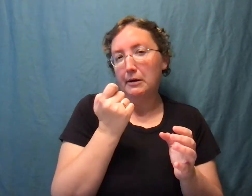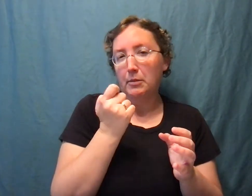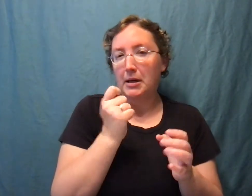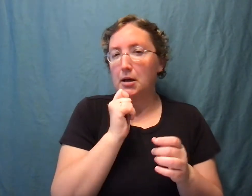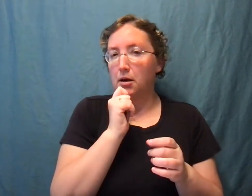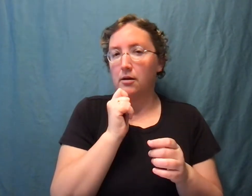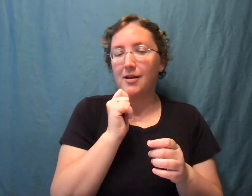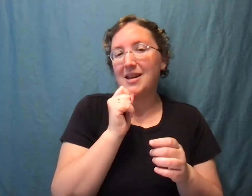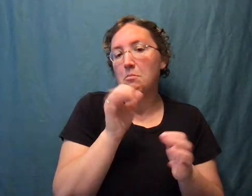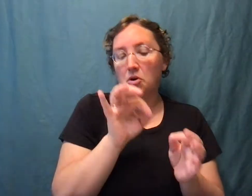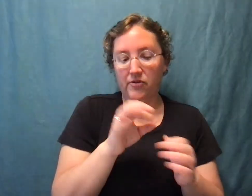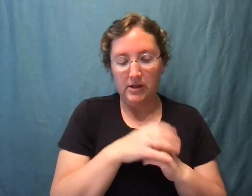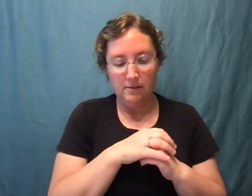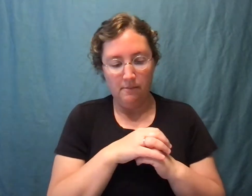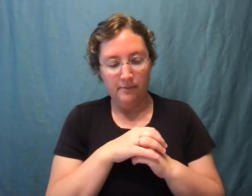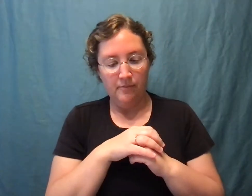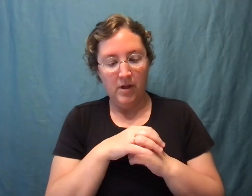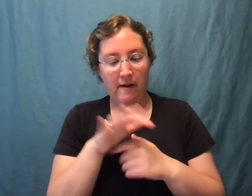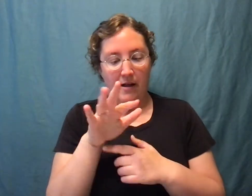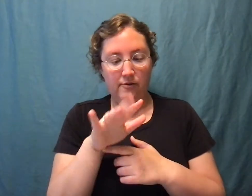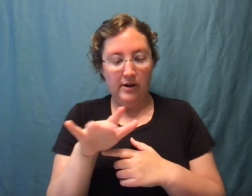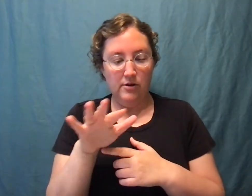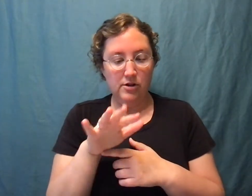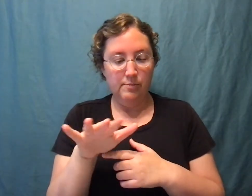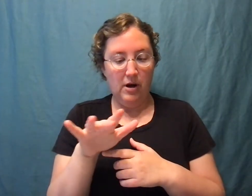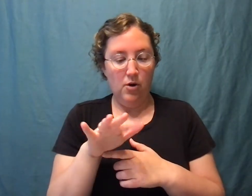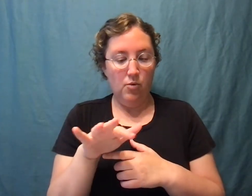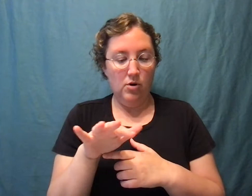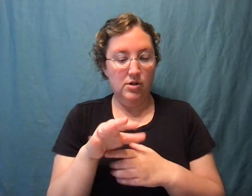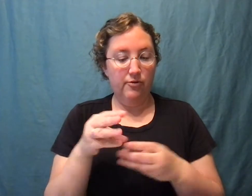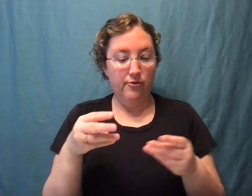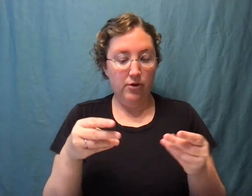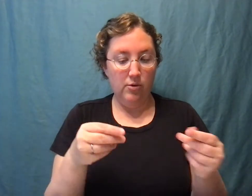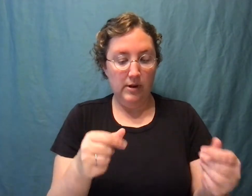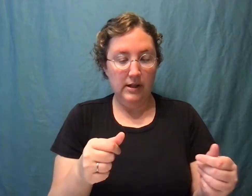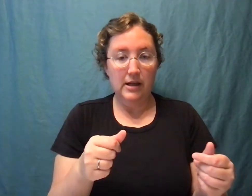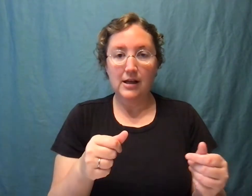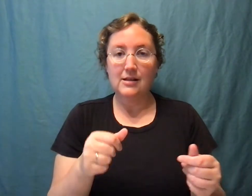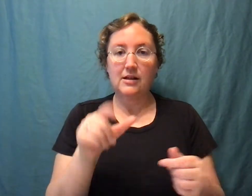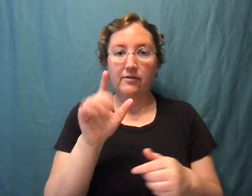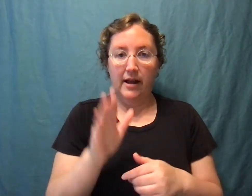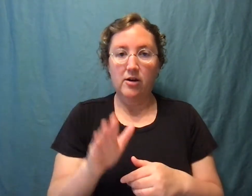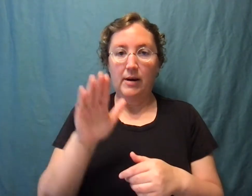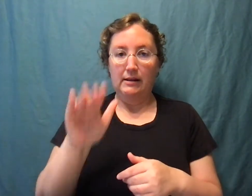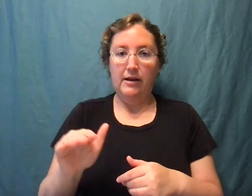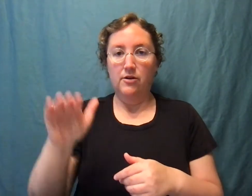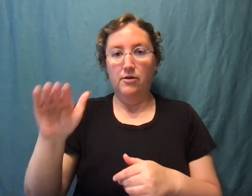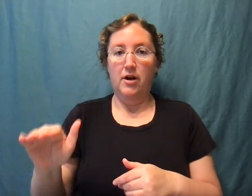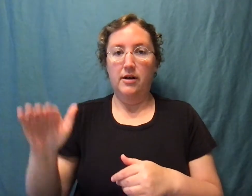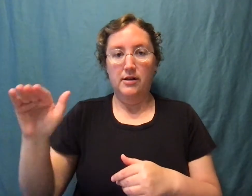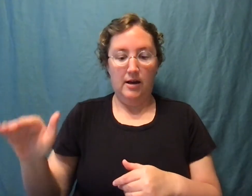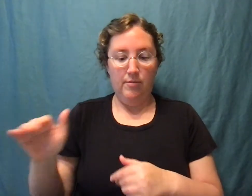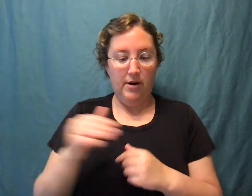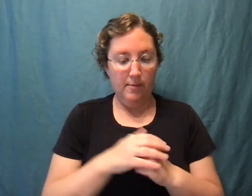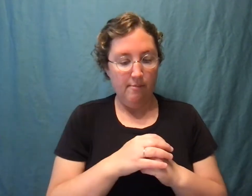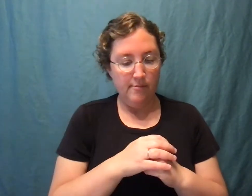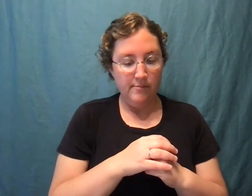bit imperfect. Fingerspell words fluidly instead of letter by letter. You're not a typewriter.